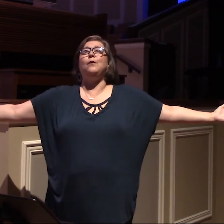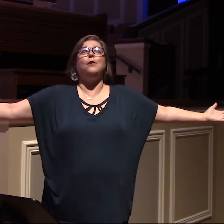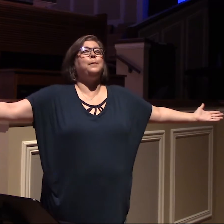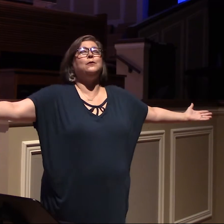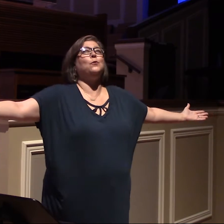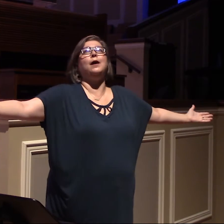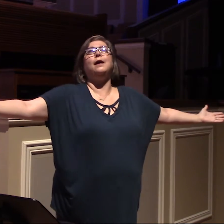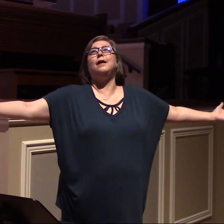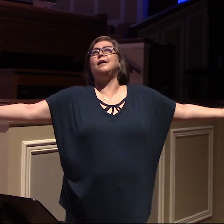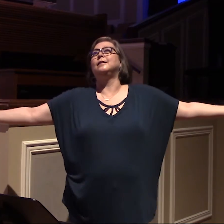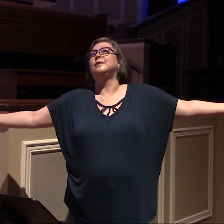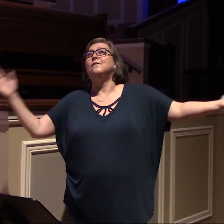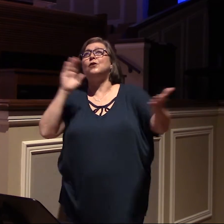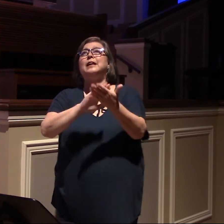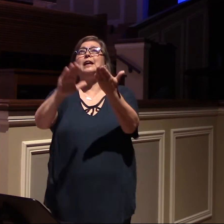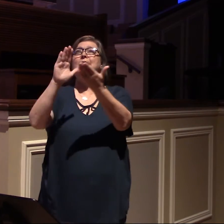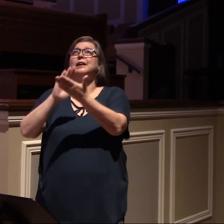are open wide.